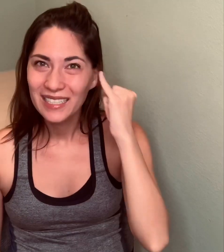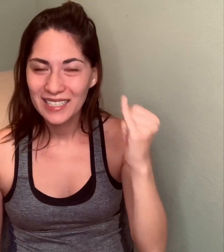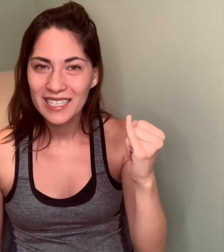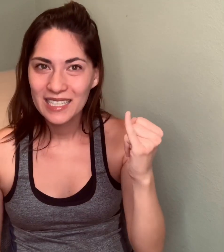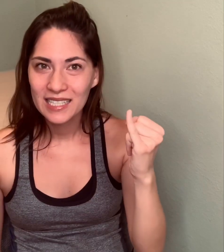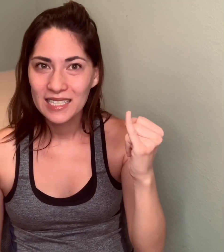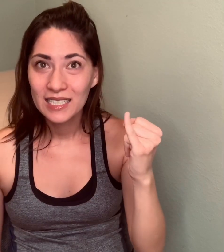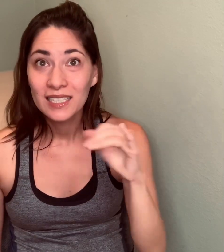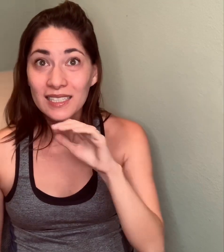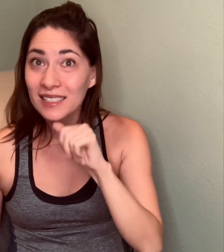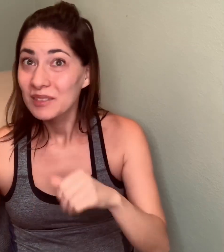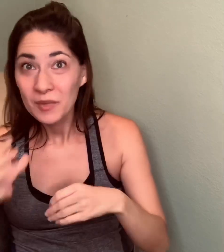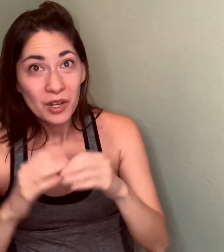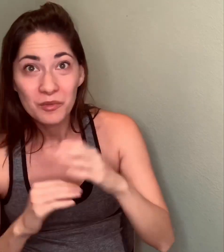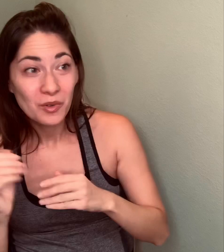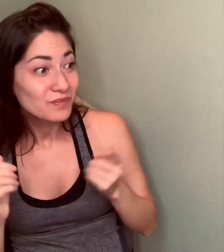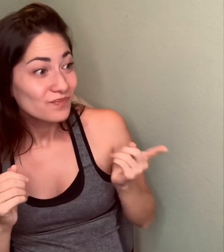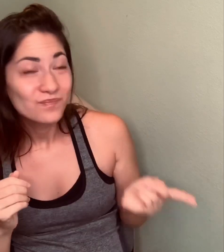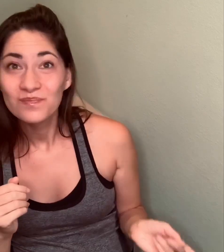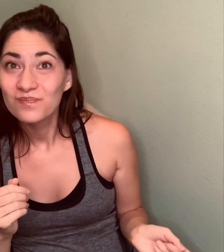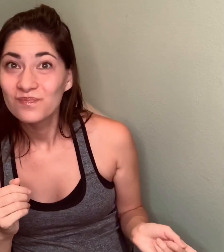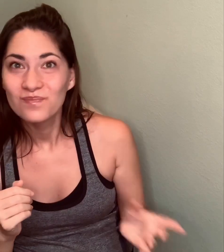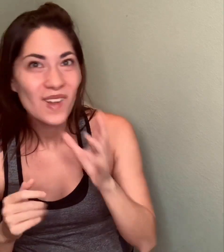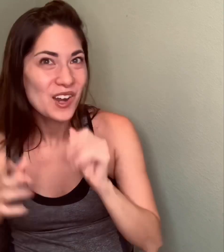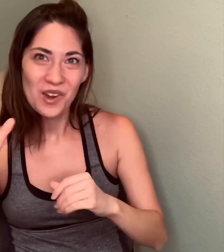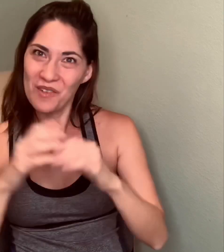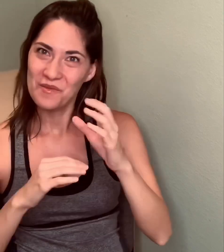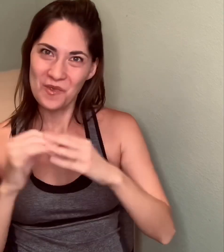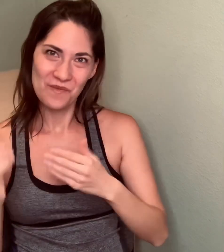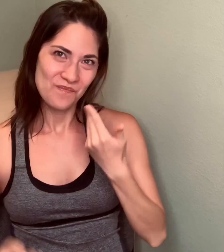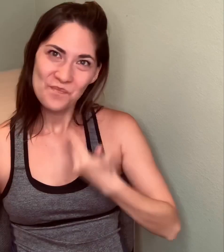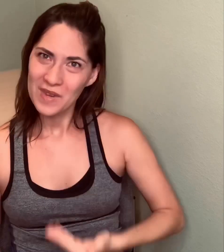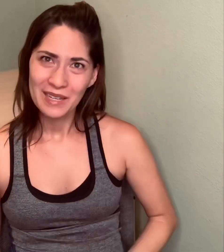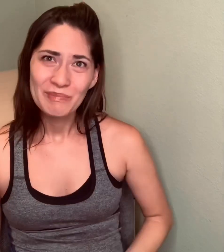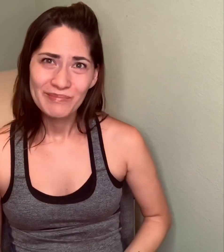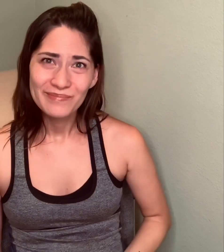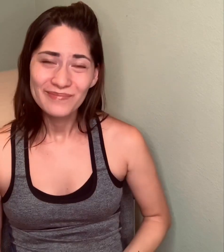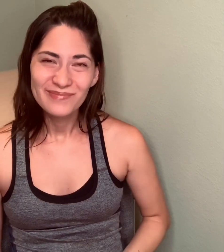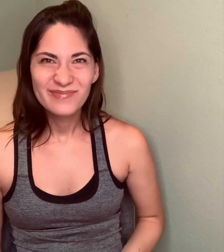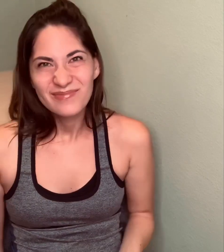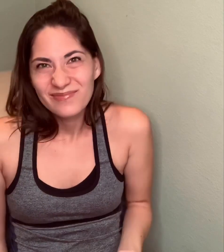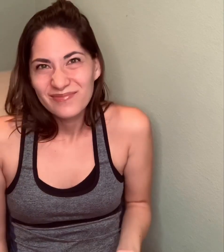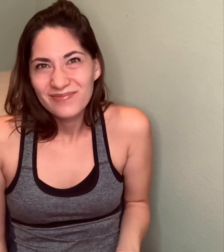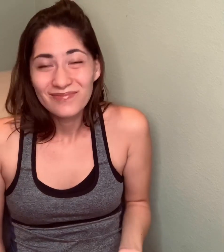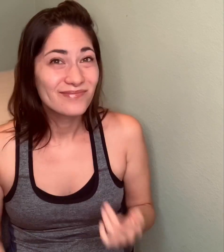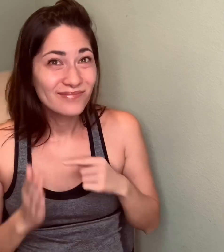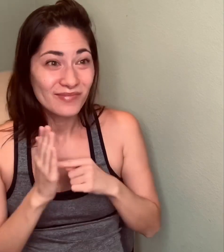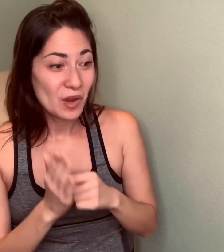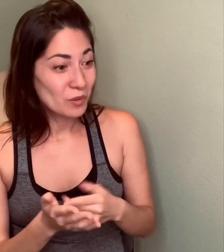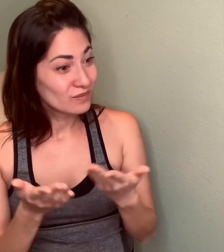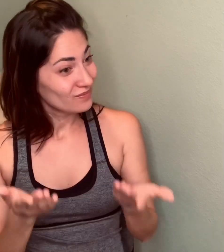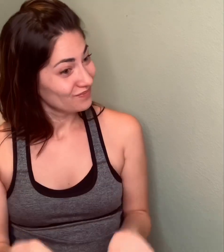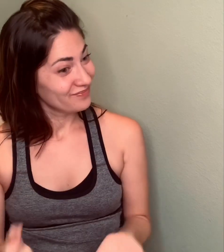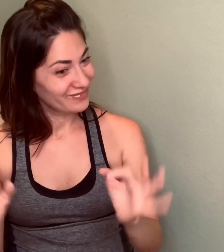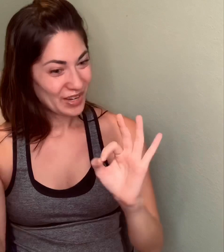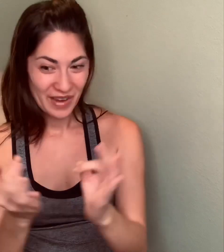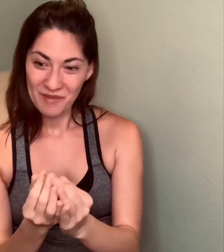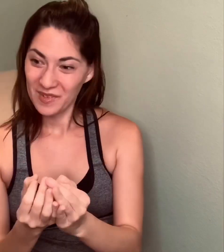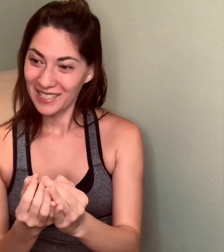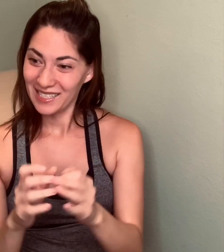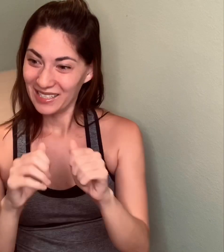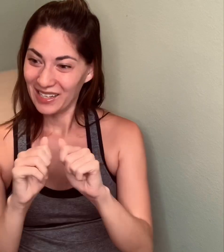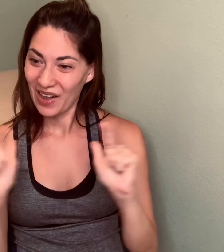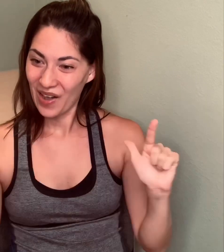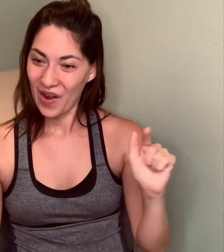ideas where they don't have to be uncomfortable for my son. They don't have to be uncomfortable for me. It's just, that's the way it is. Those